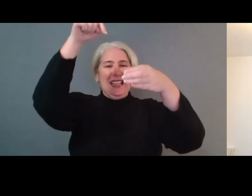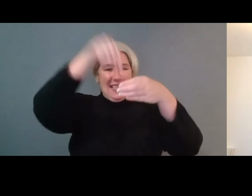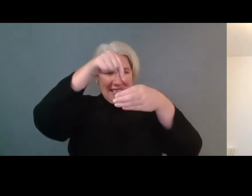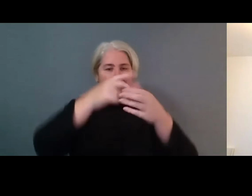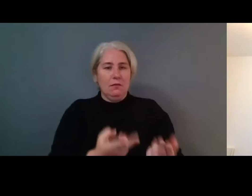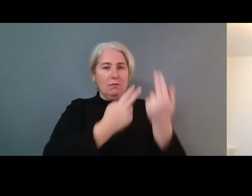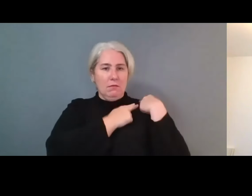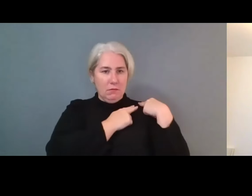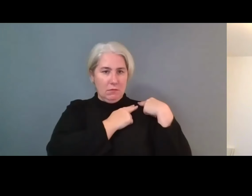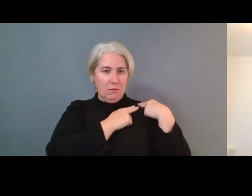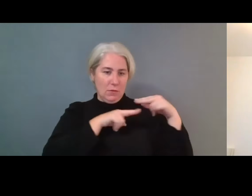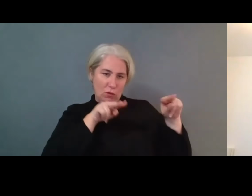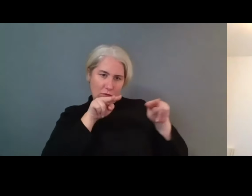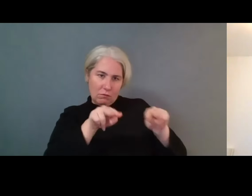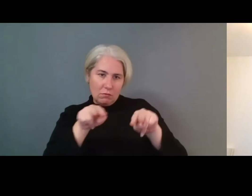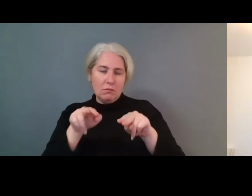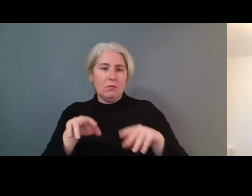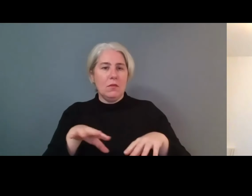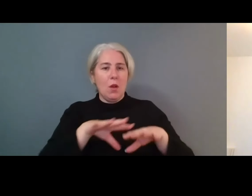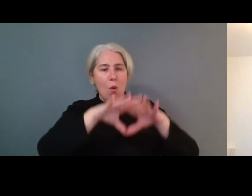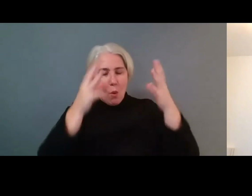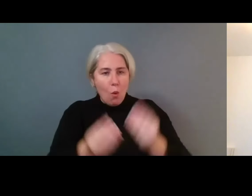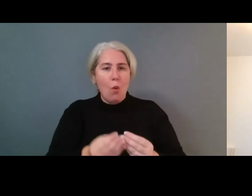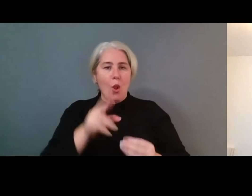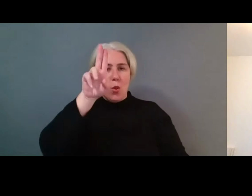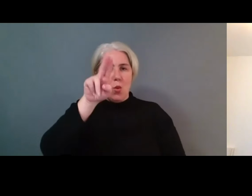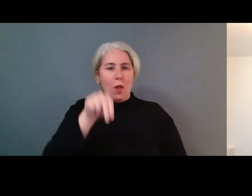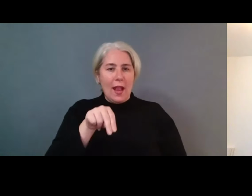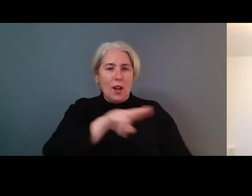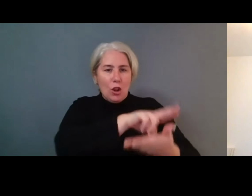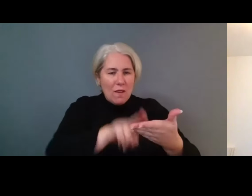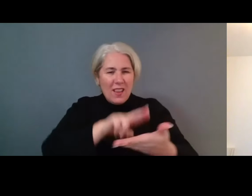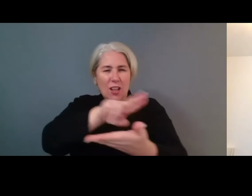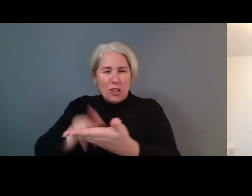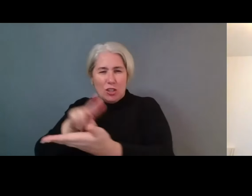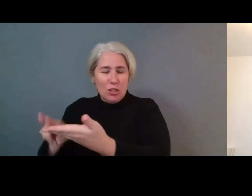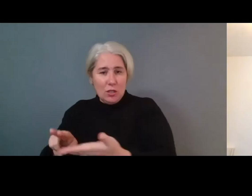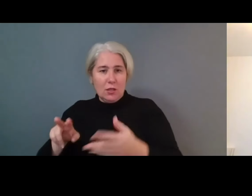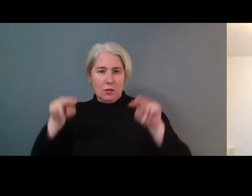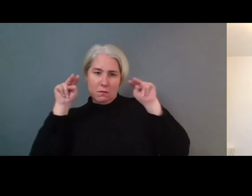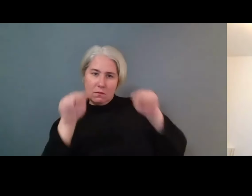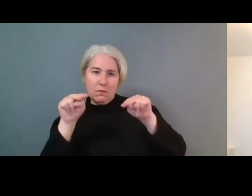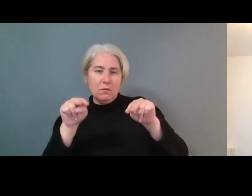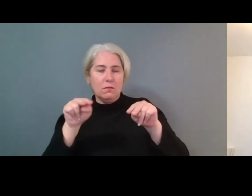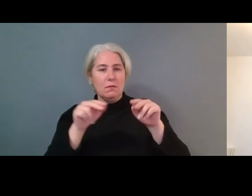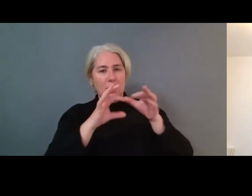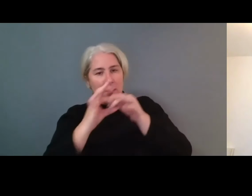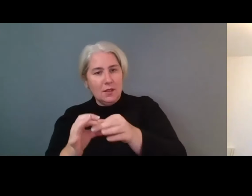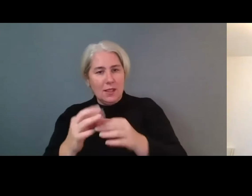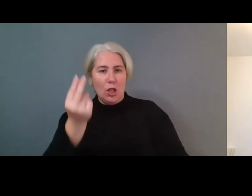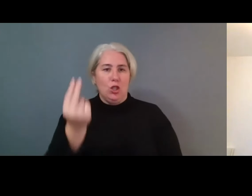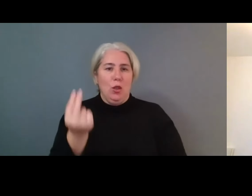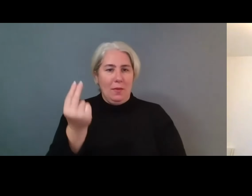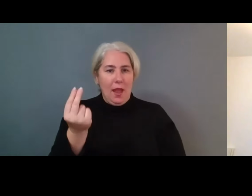of recommendations of all UN treaty bodies. This is important mechanism